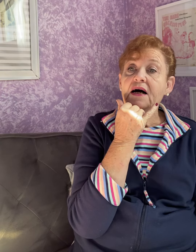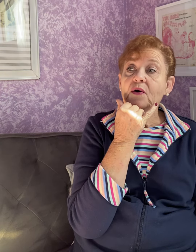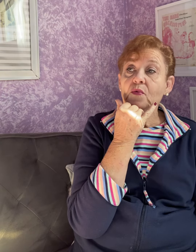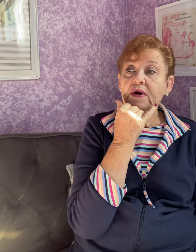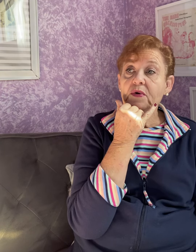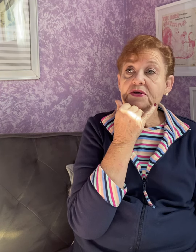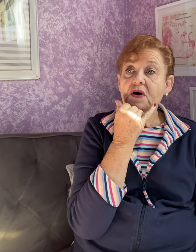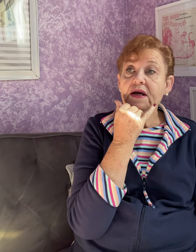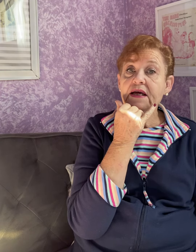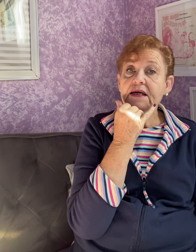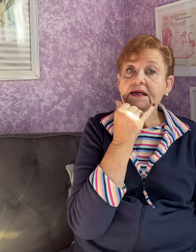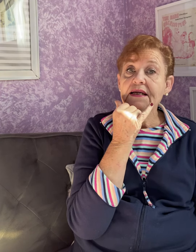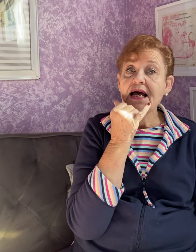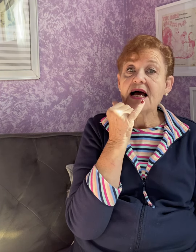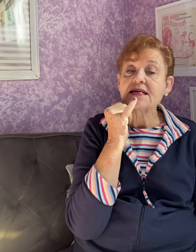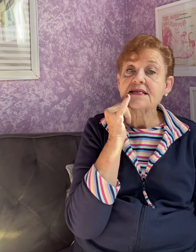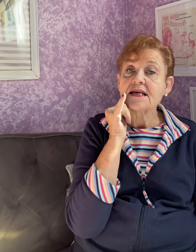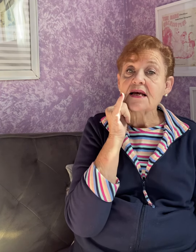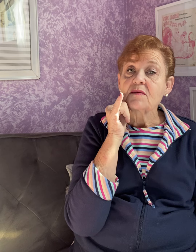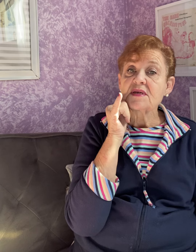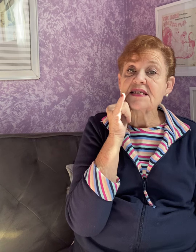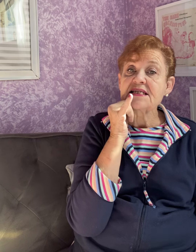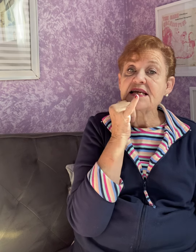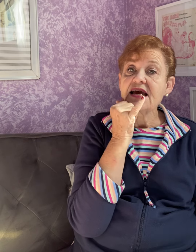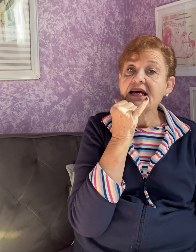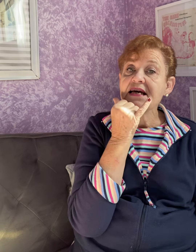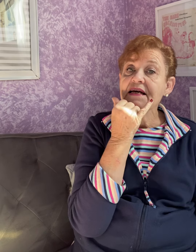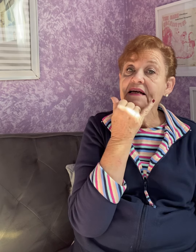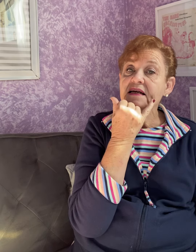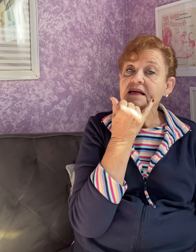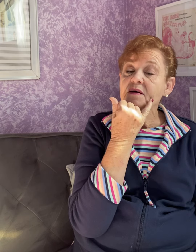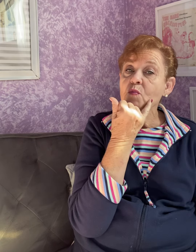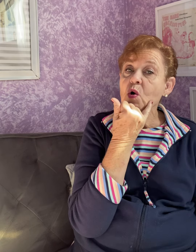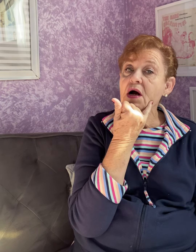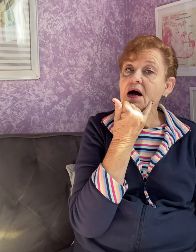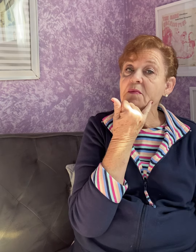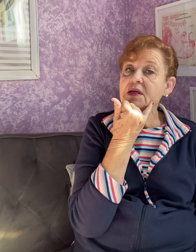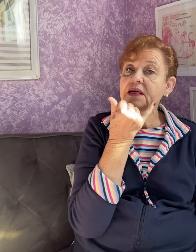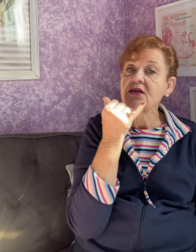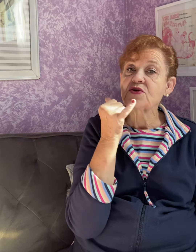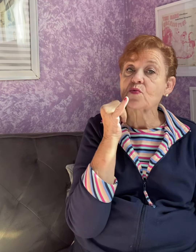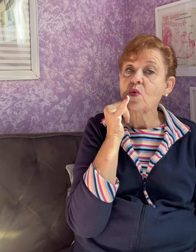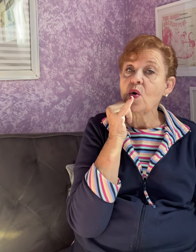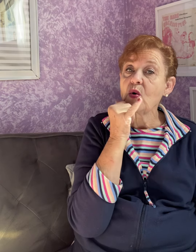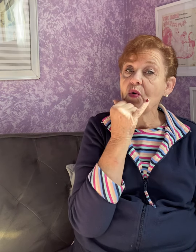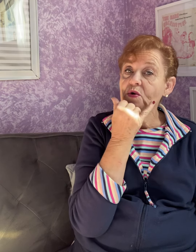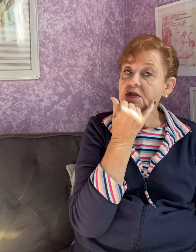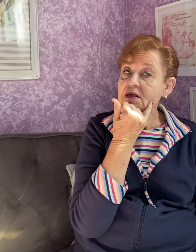We were talking in class, mistake more commonly is rolled.